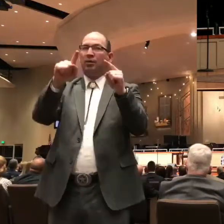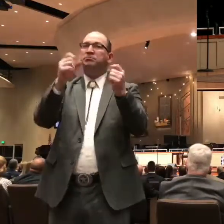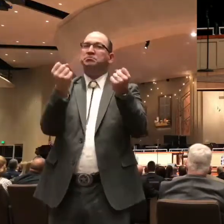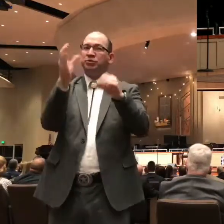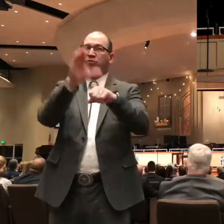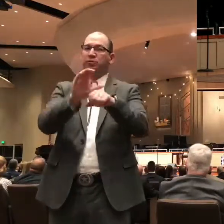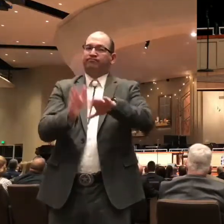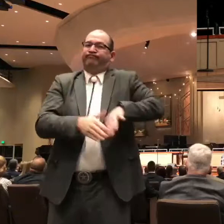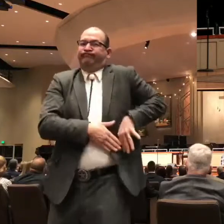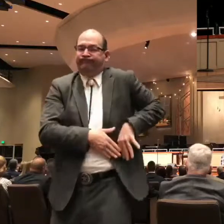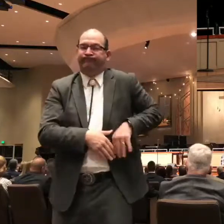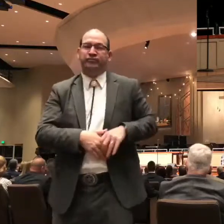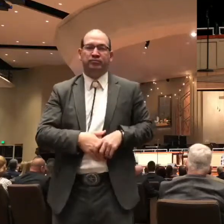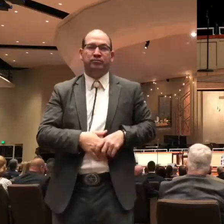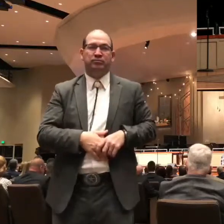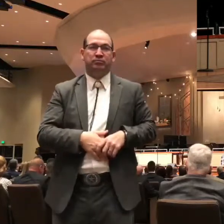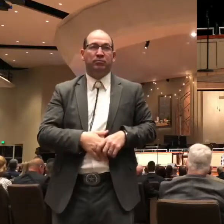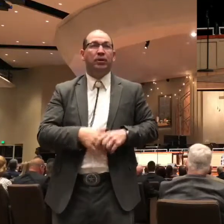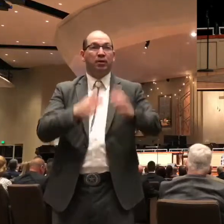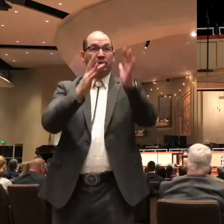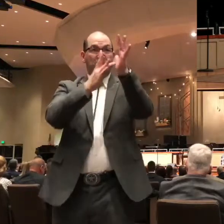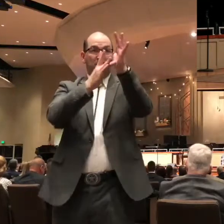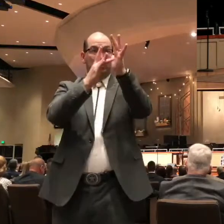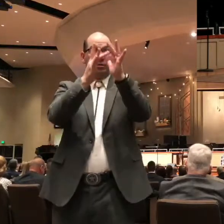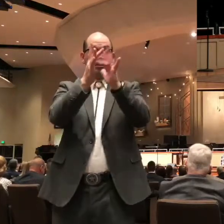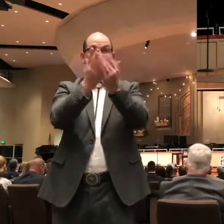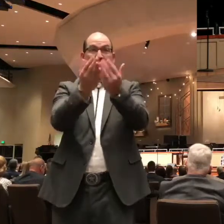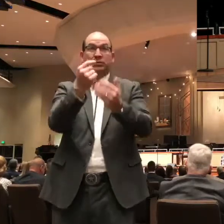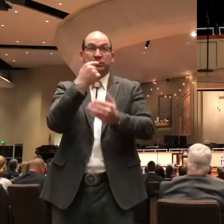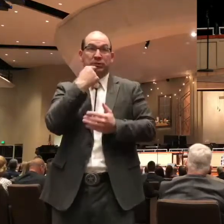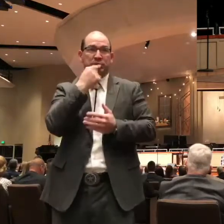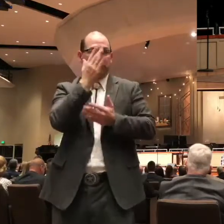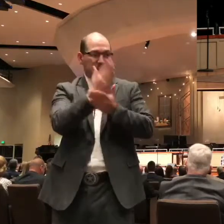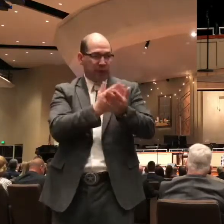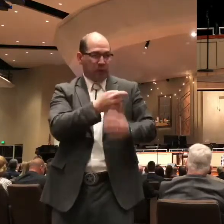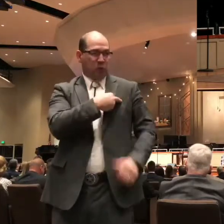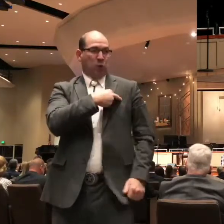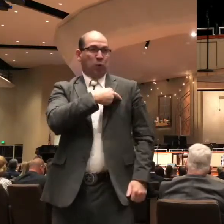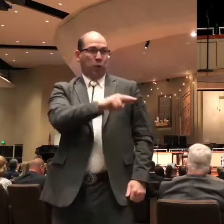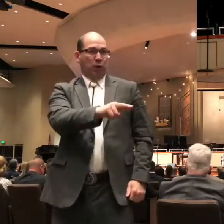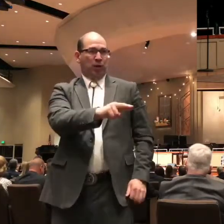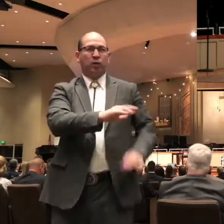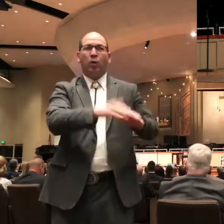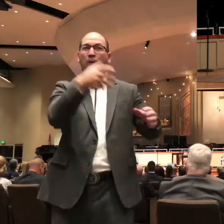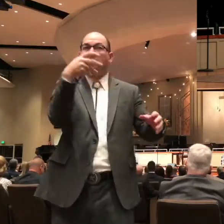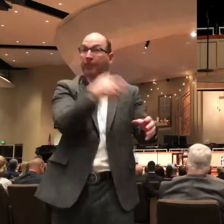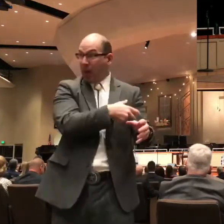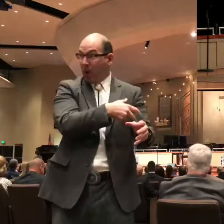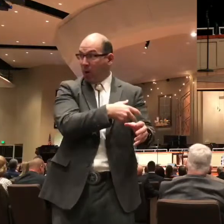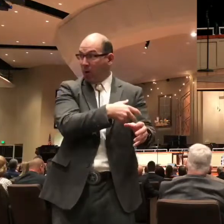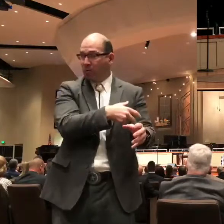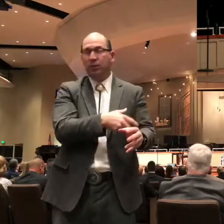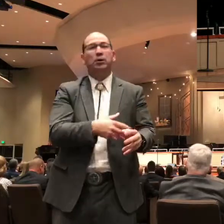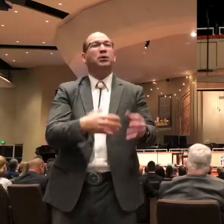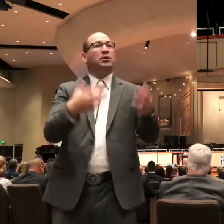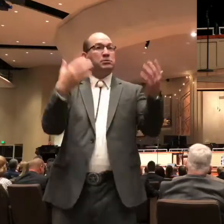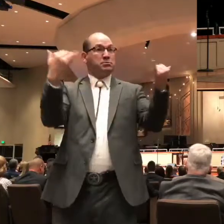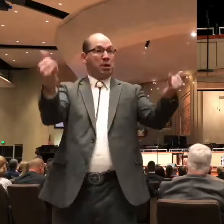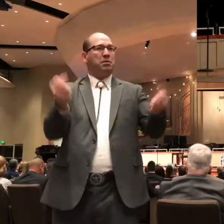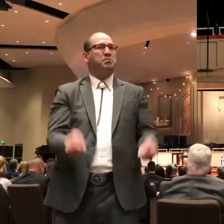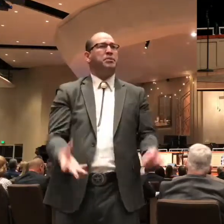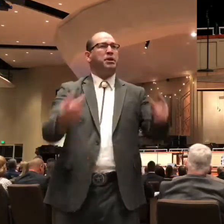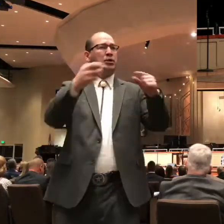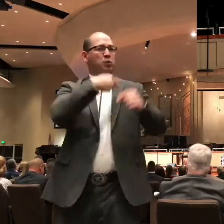today. When the Bible talks about having a form of godliness but denying the power thereof, we're seeing now entire denominations that